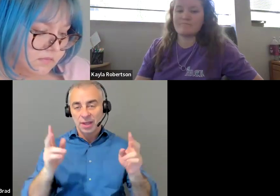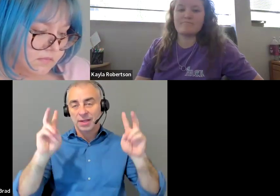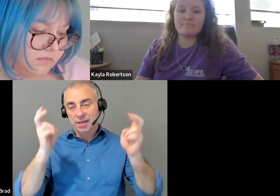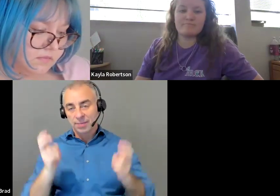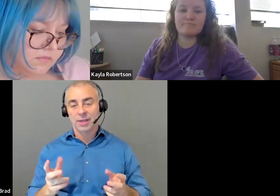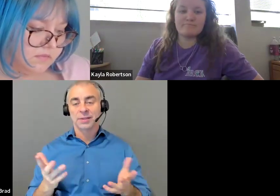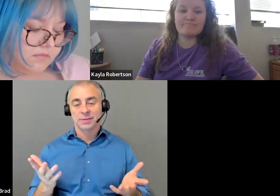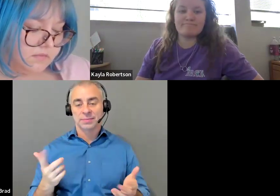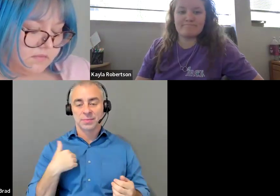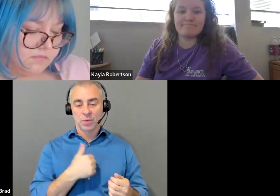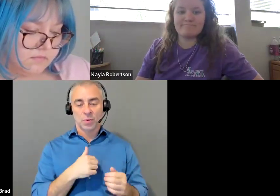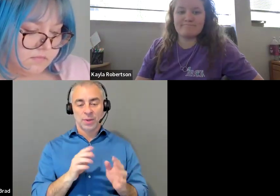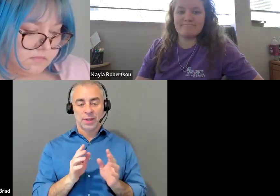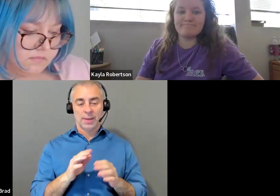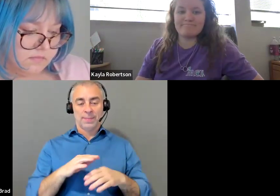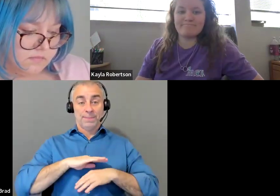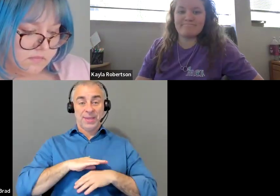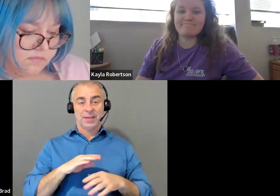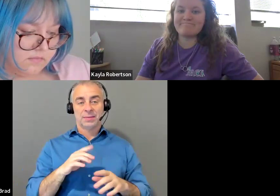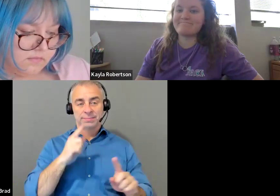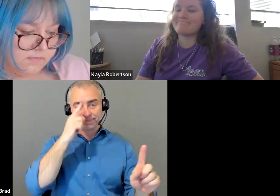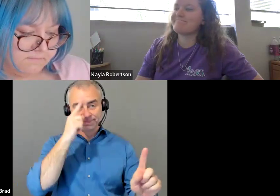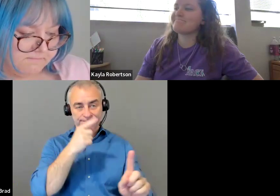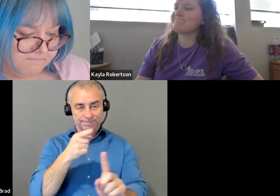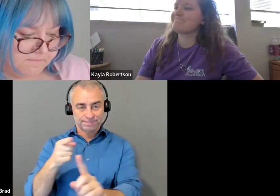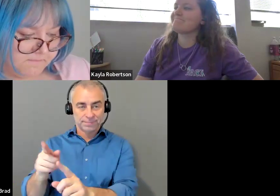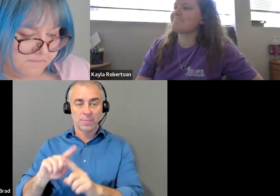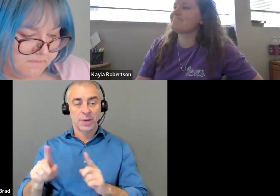we're meeting those deliverables. But we